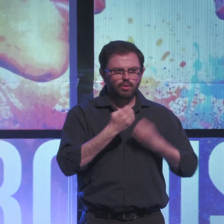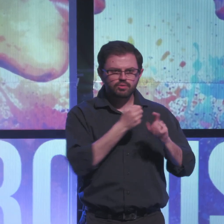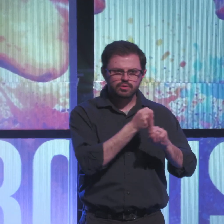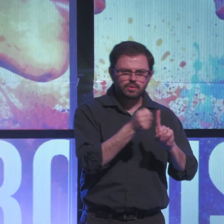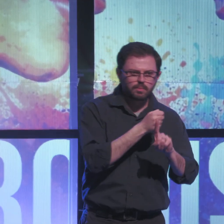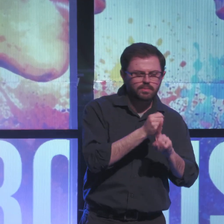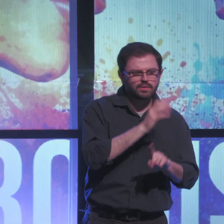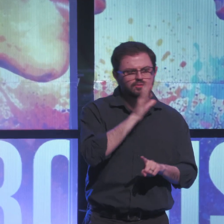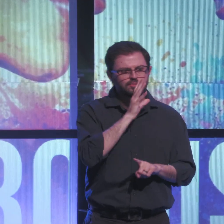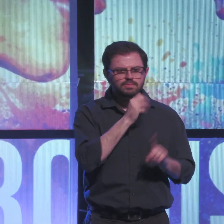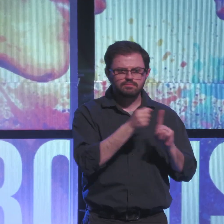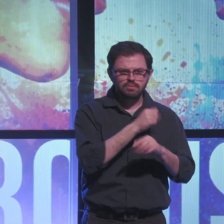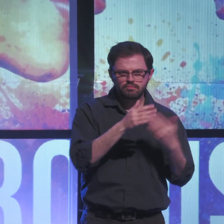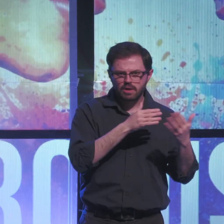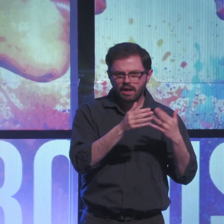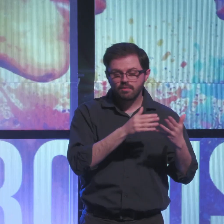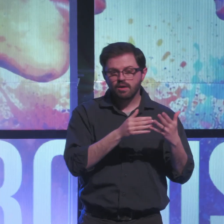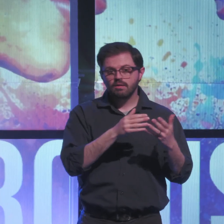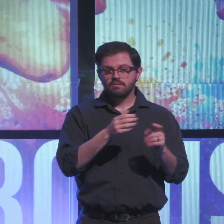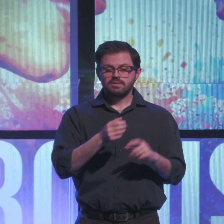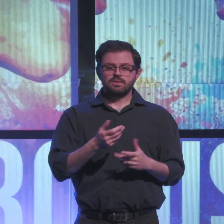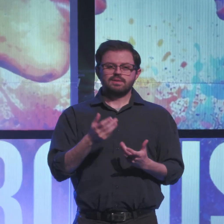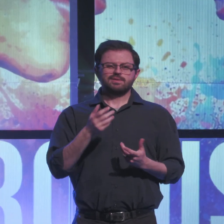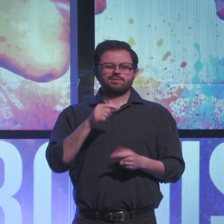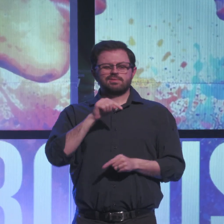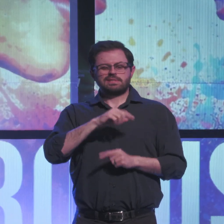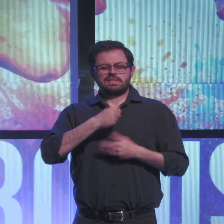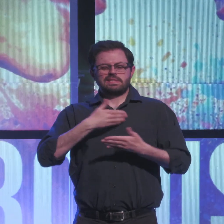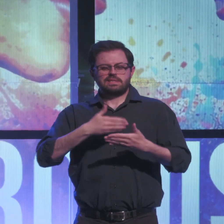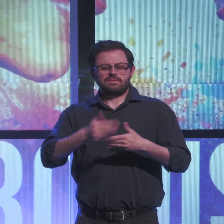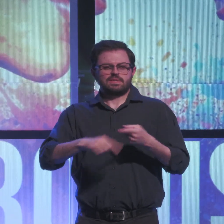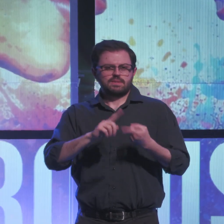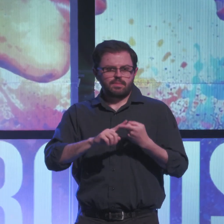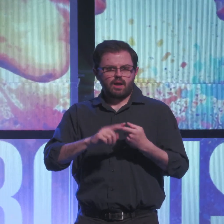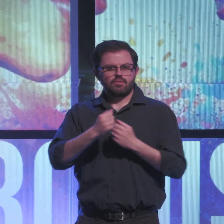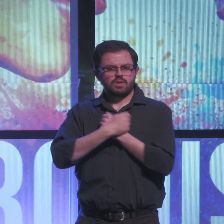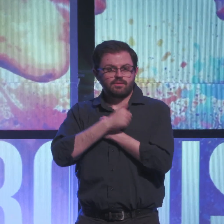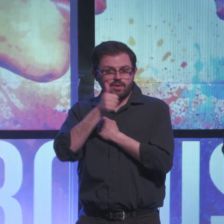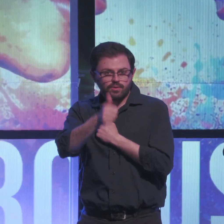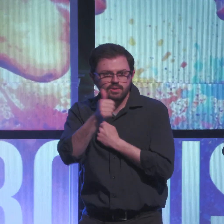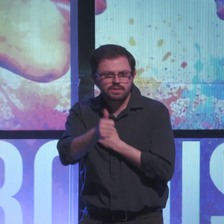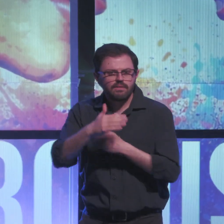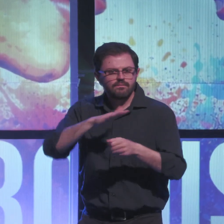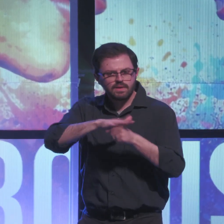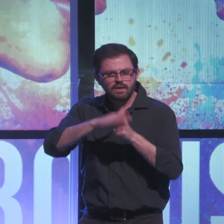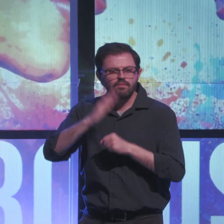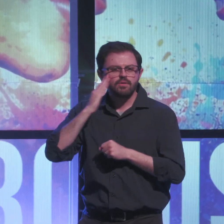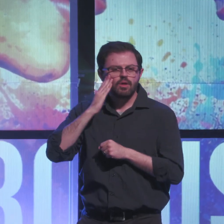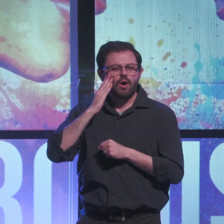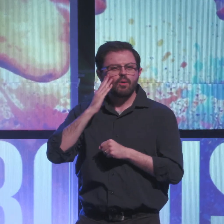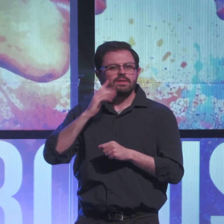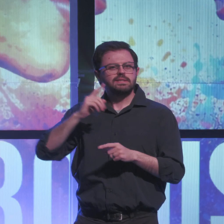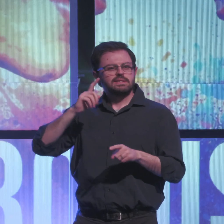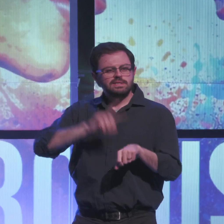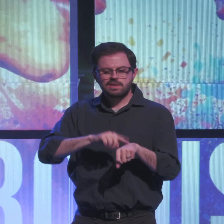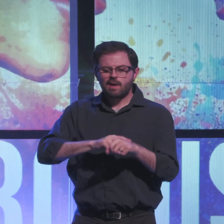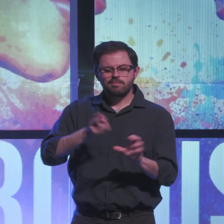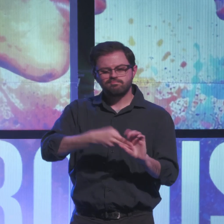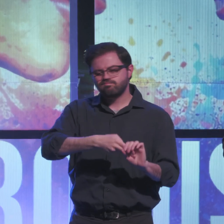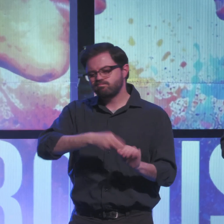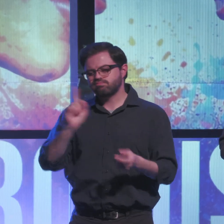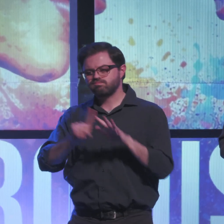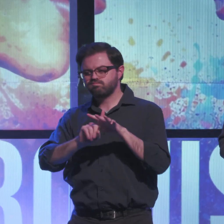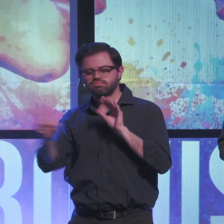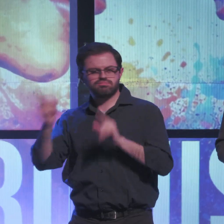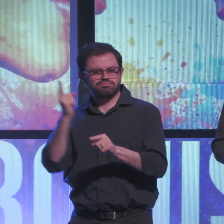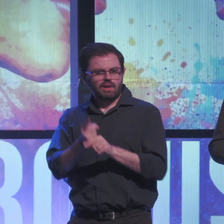antichrist. So this series is about loving yourself enough to know when it's time to sing, hit the road, Jack, and don't you come back, right?